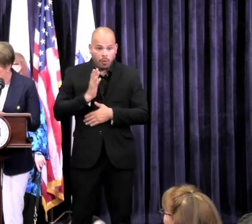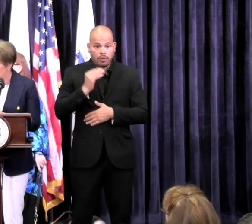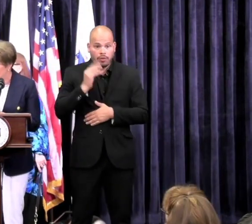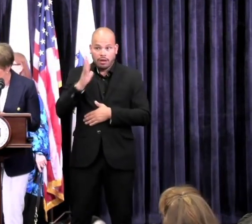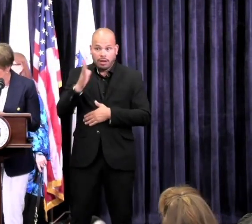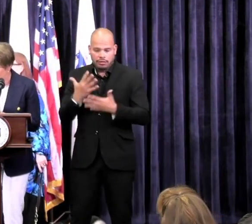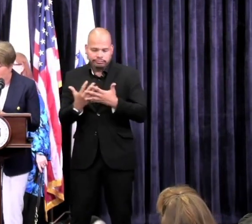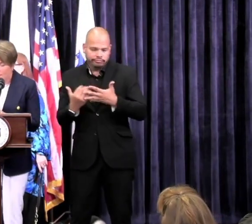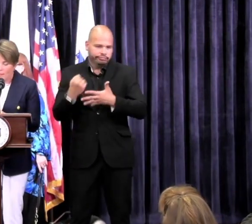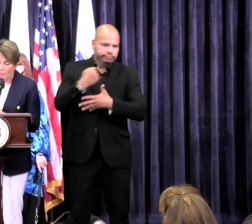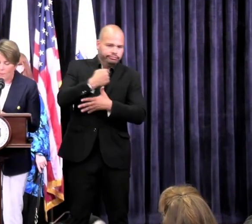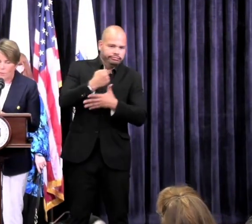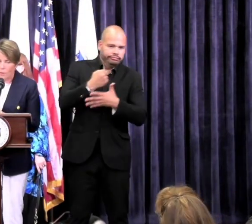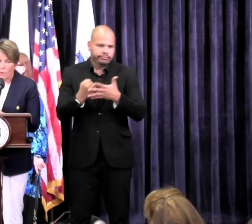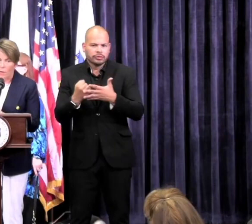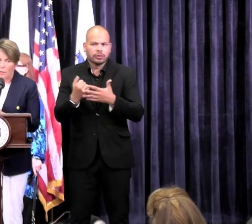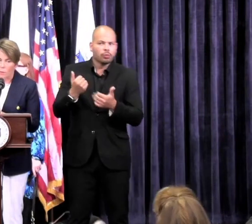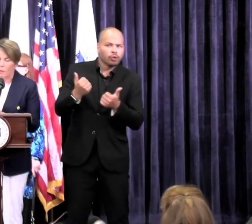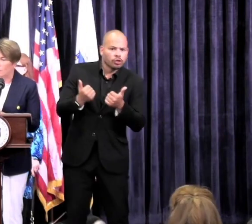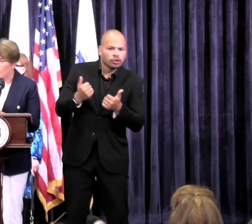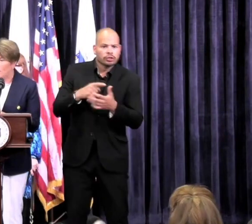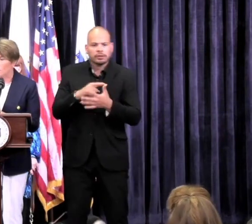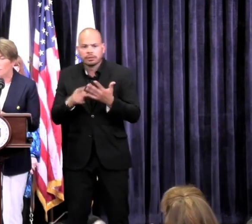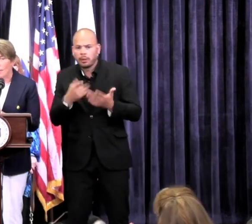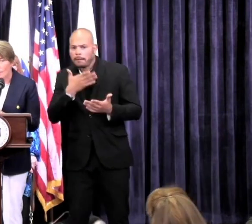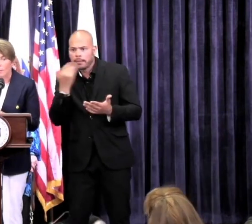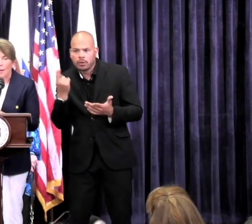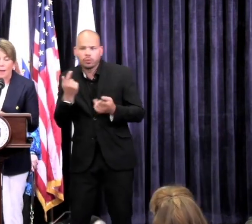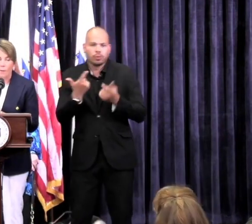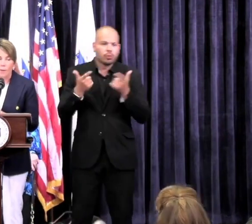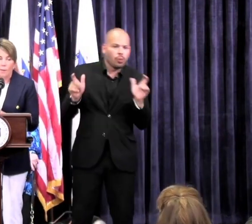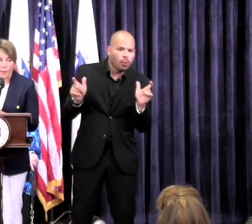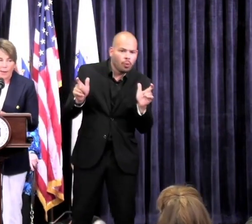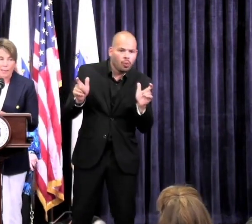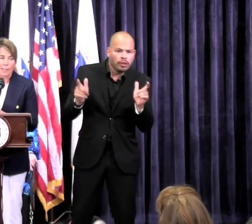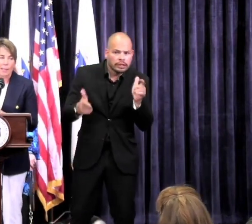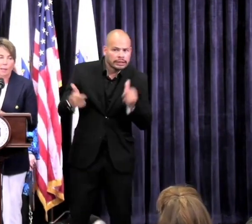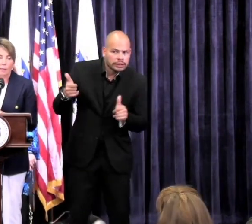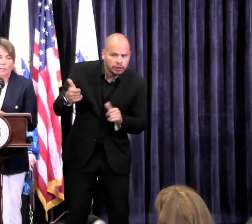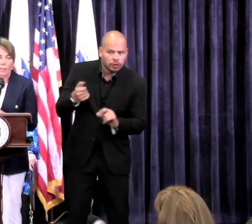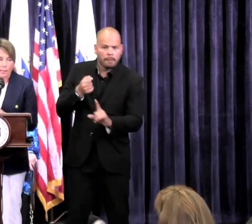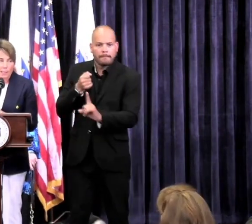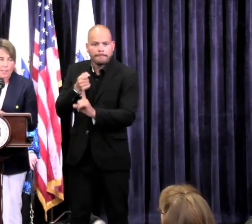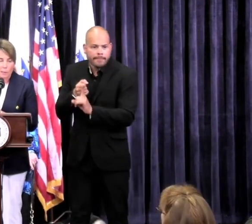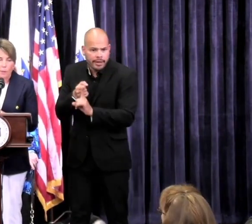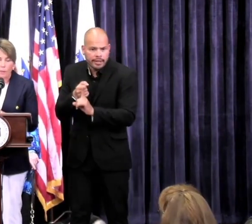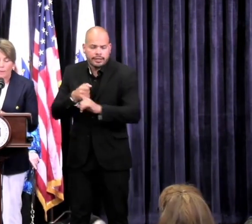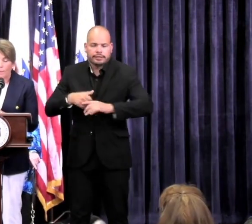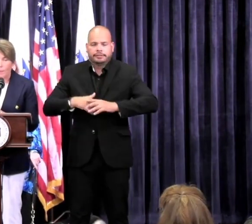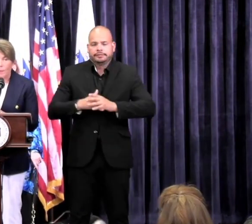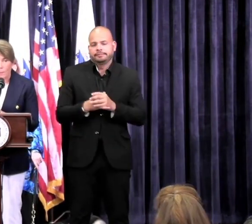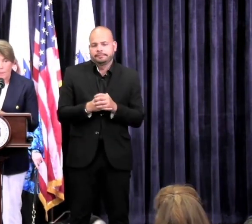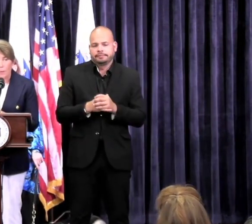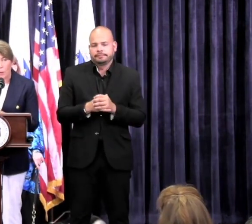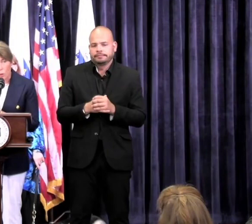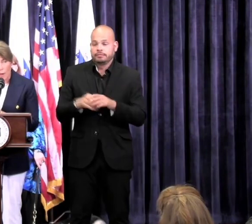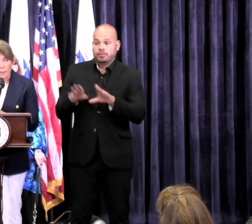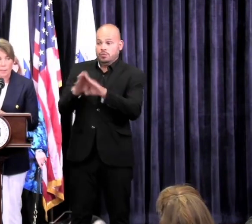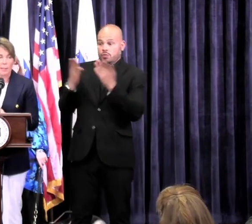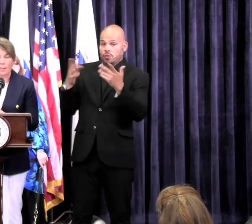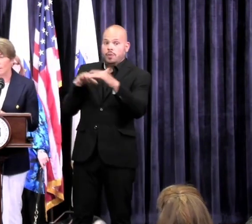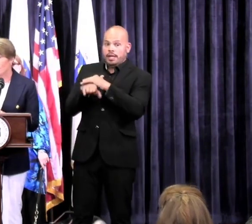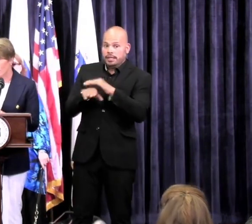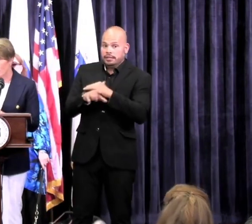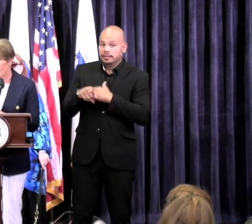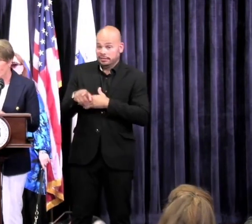what makes the greatest impact so that we're as quickly as possible able to have the kind of technology and accessibility that people